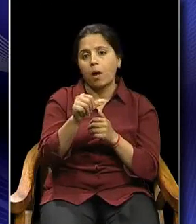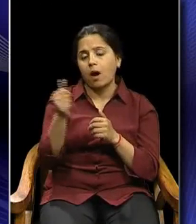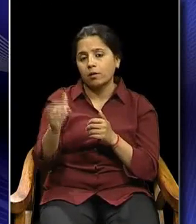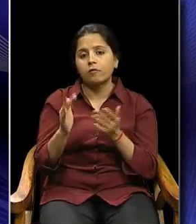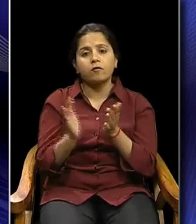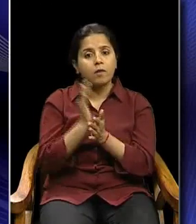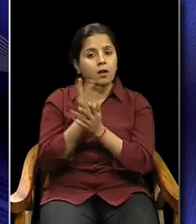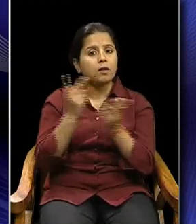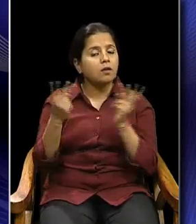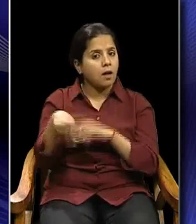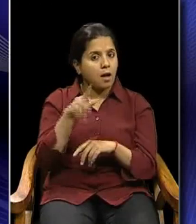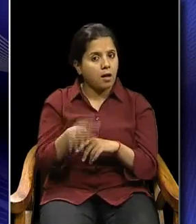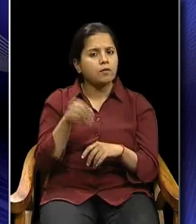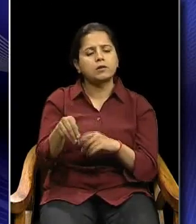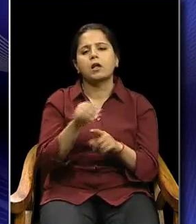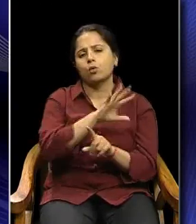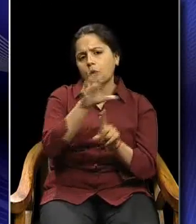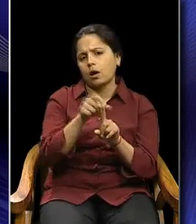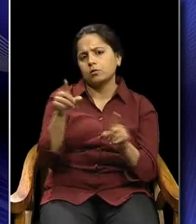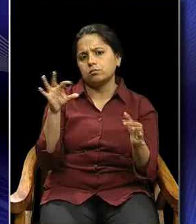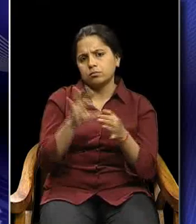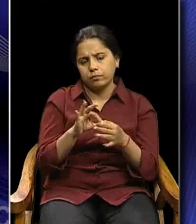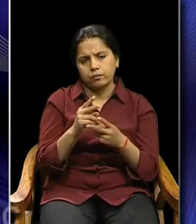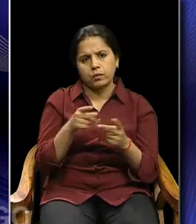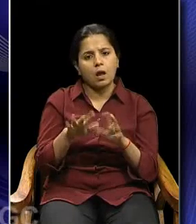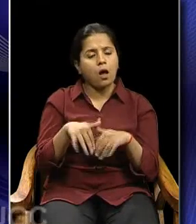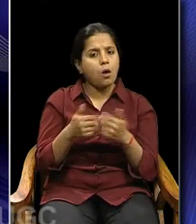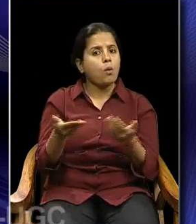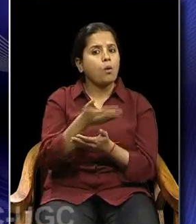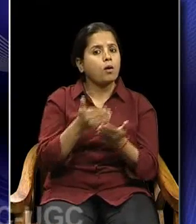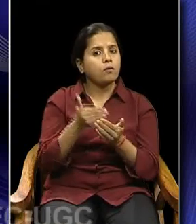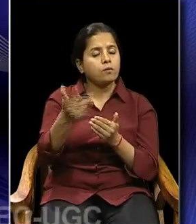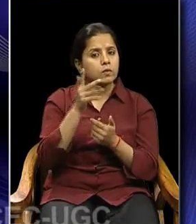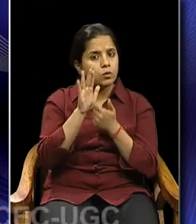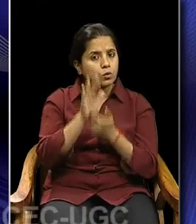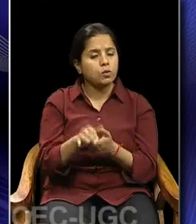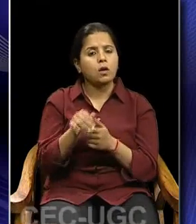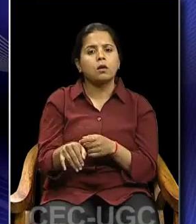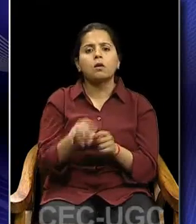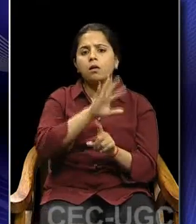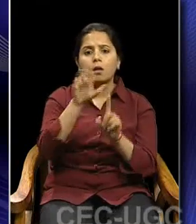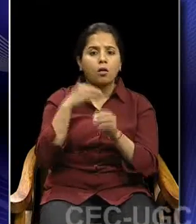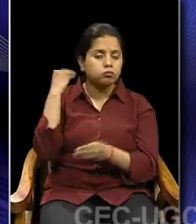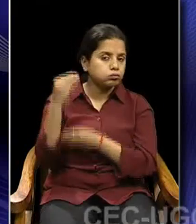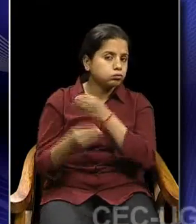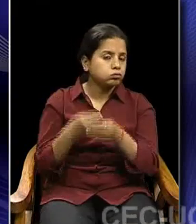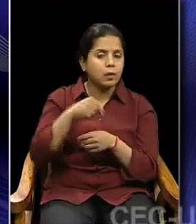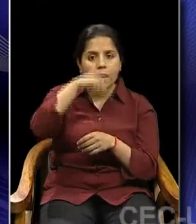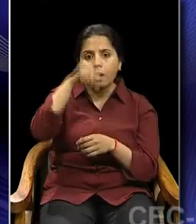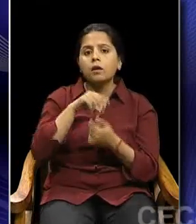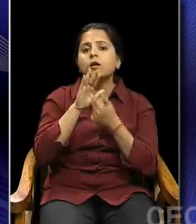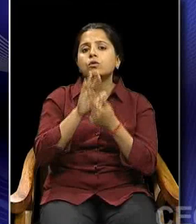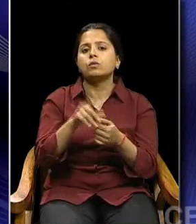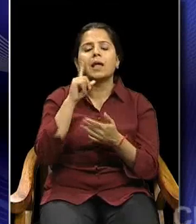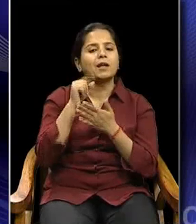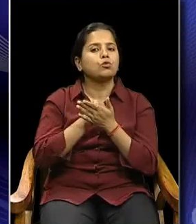festivals which can be related to culture, and how they in a way highlight the cultural traditions of India, and they also